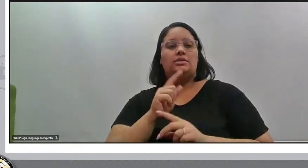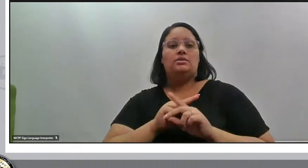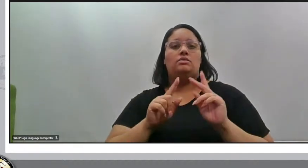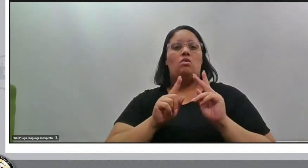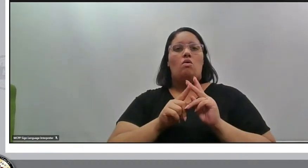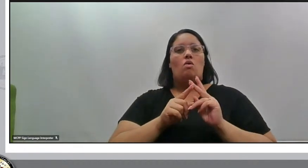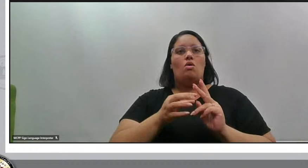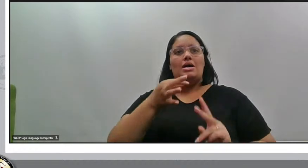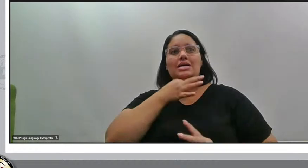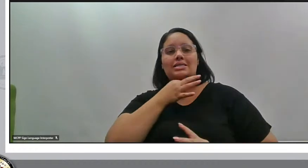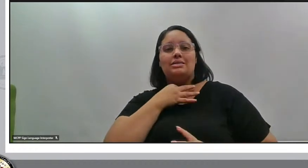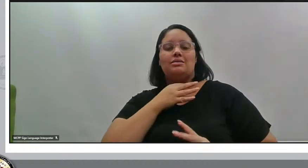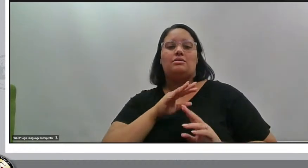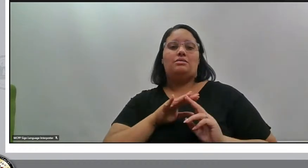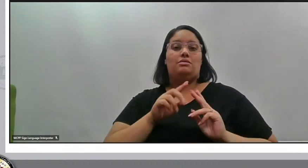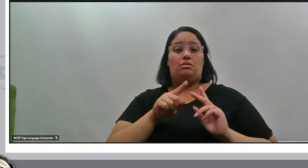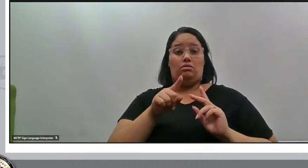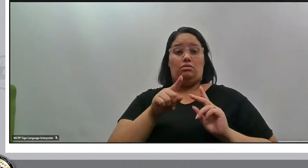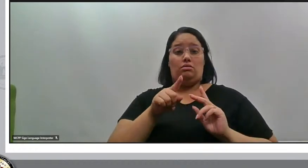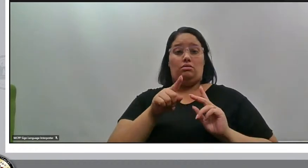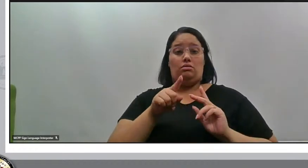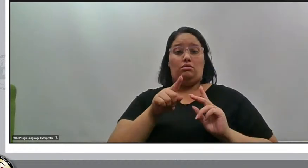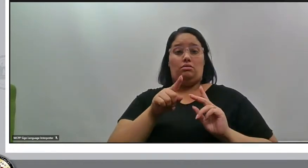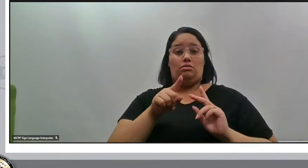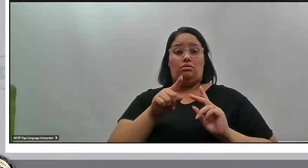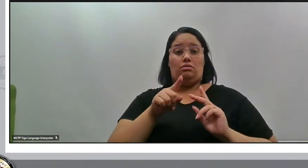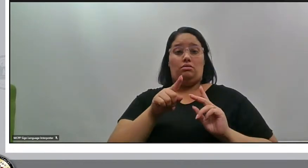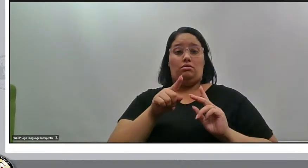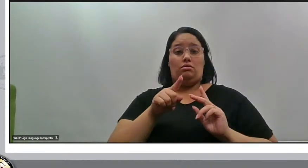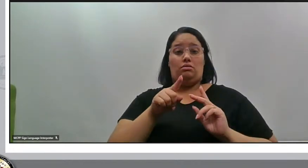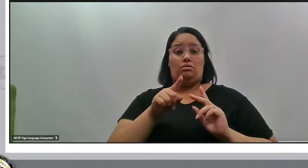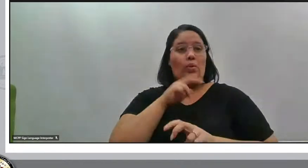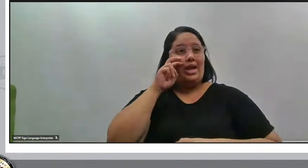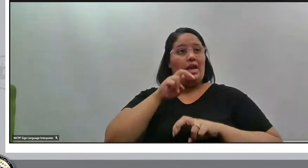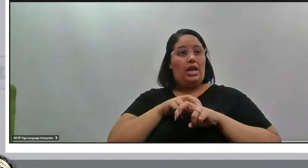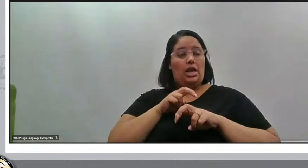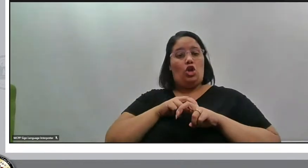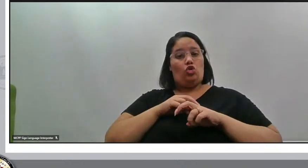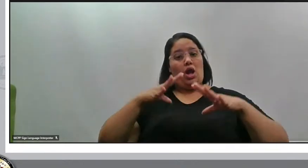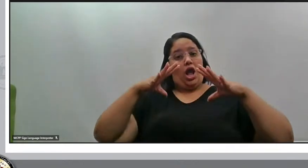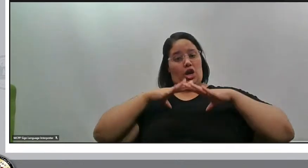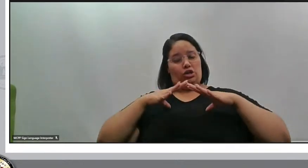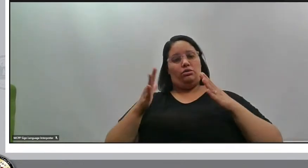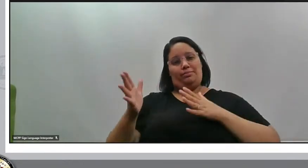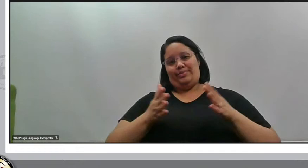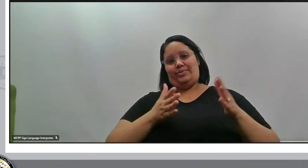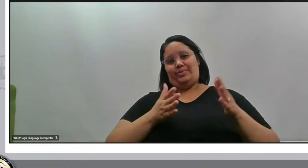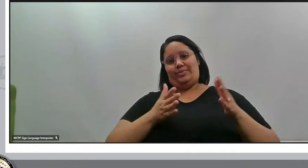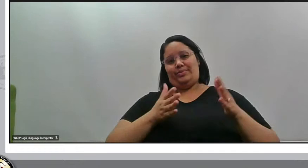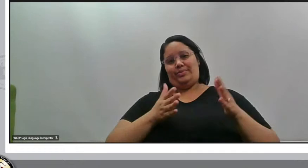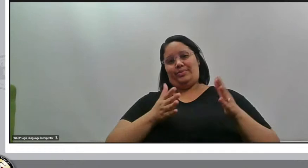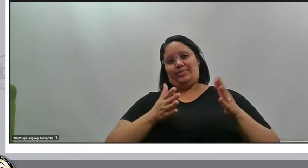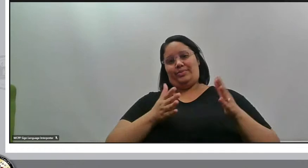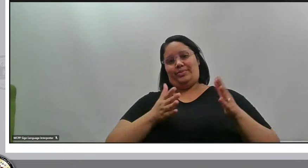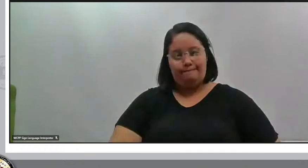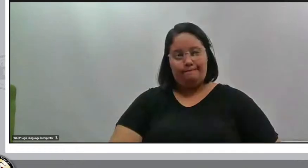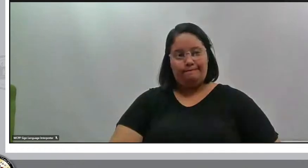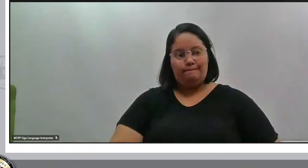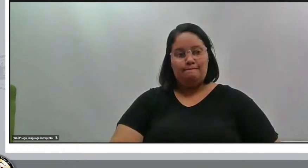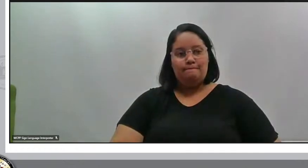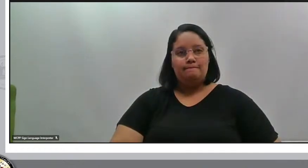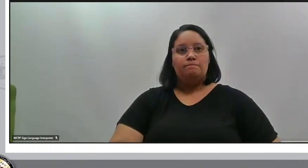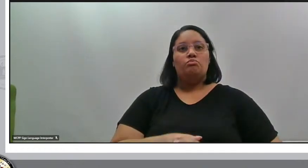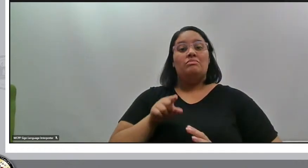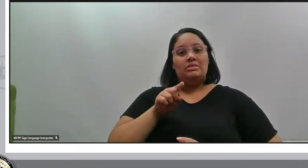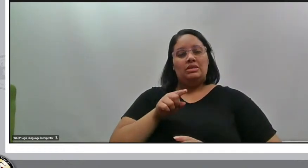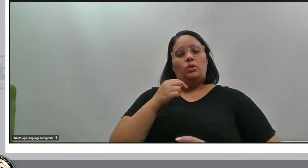and cyber risk is also evolving, and we need to be ahead of the curve. And I think that is the focus that we have